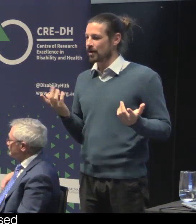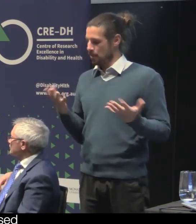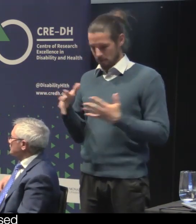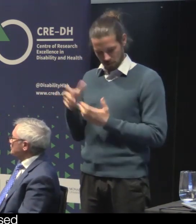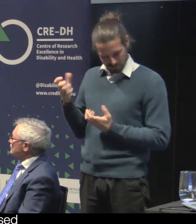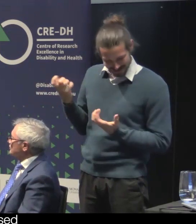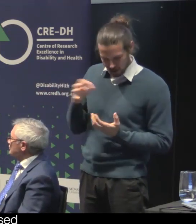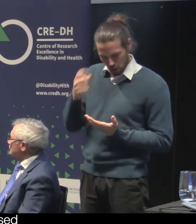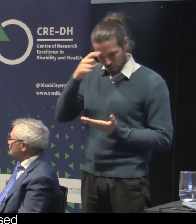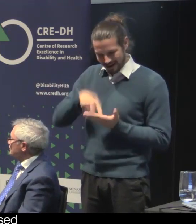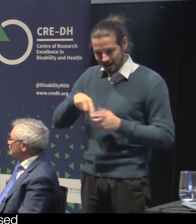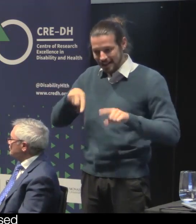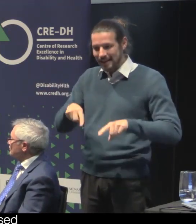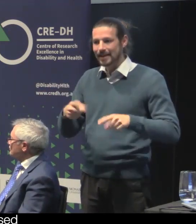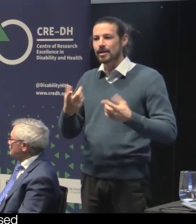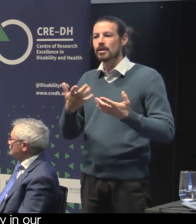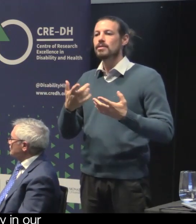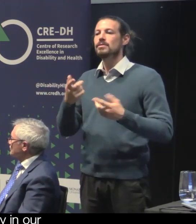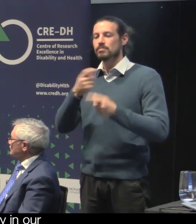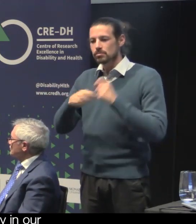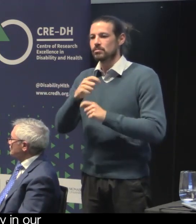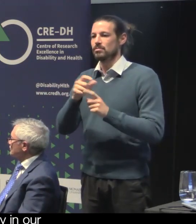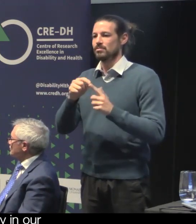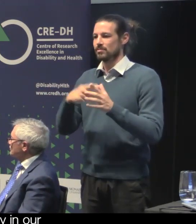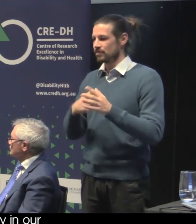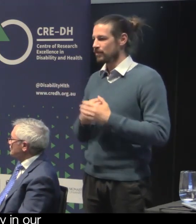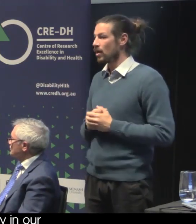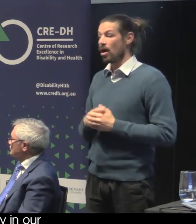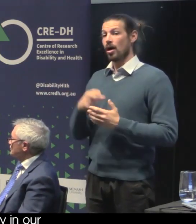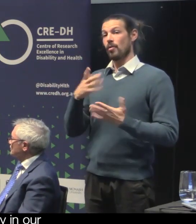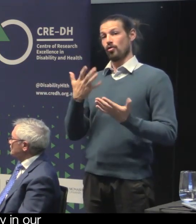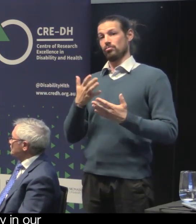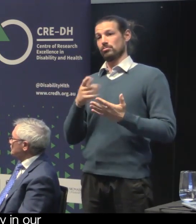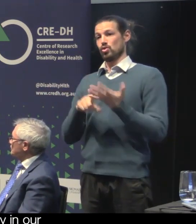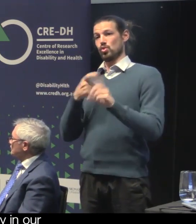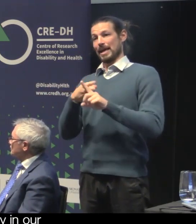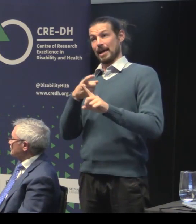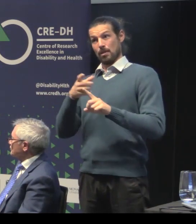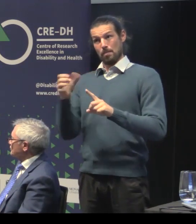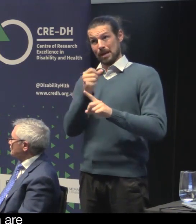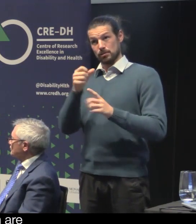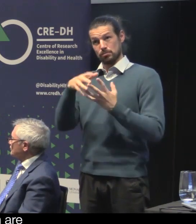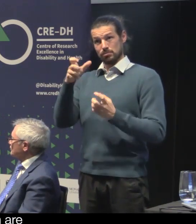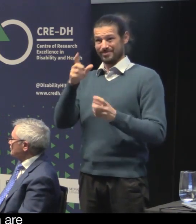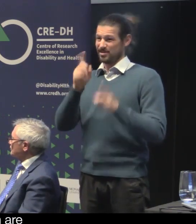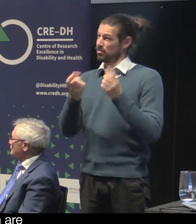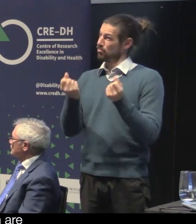recognised qualifications. You don't necessarily, in our country, need qualifications for this. So some of them were very overqualified, in